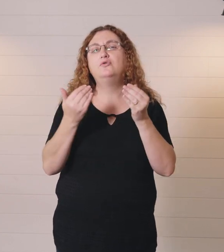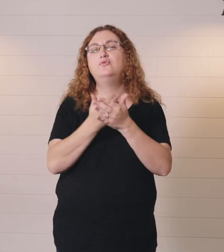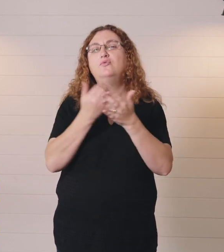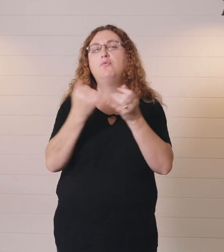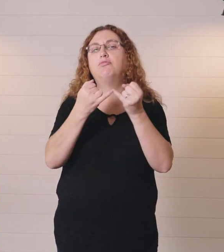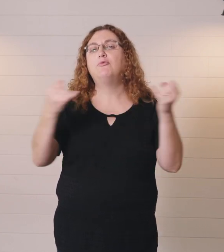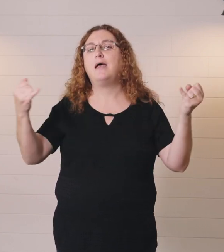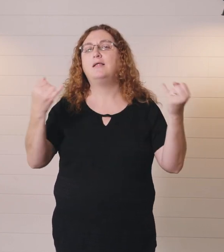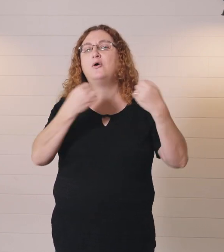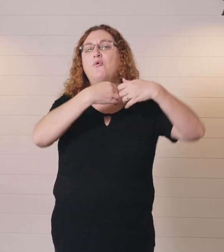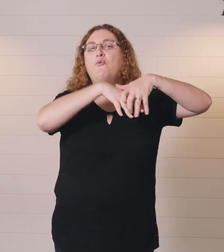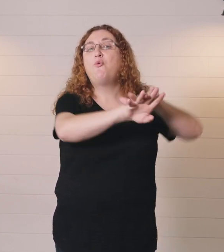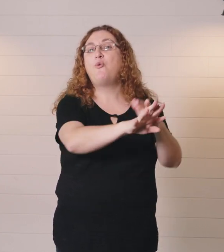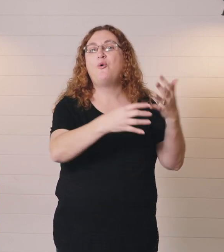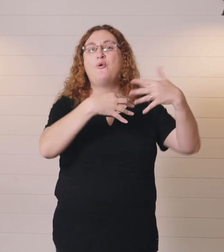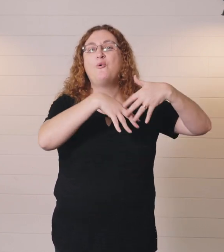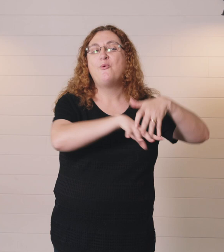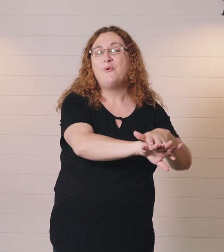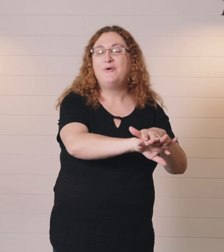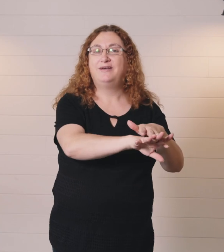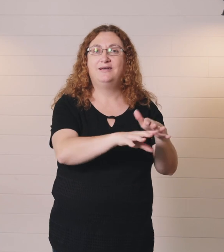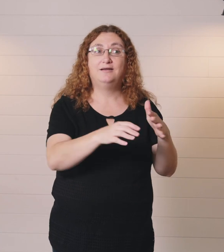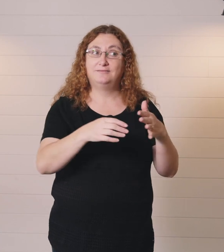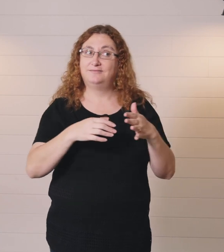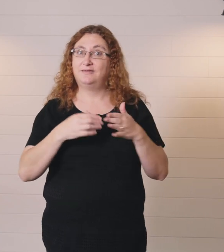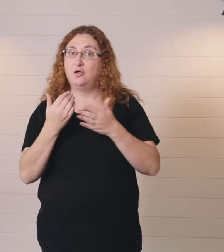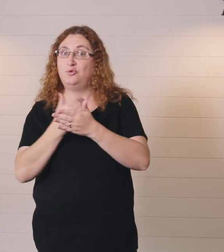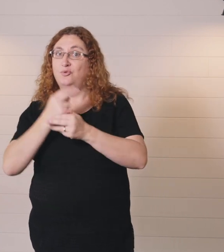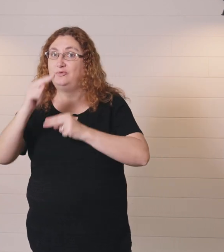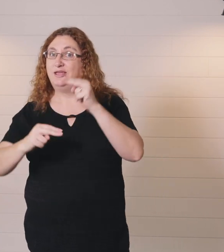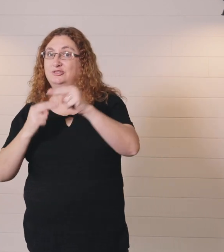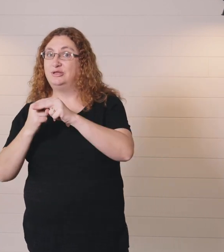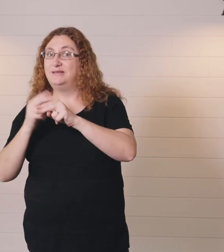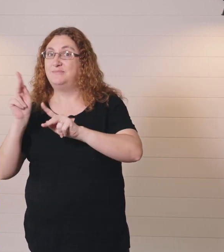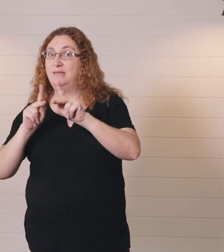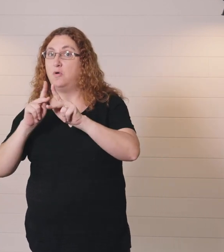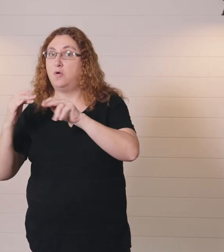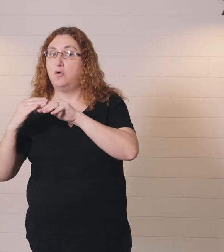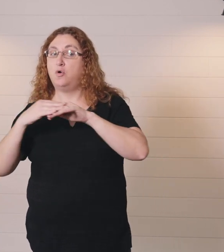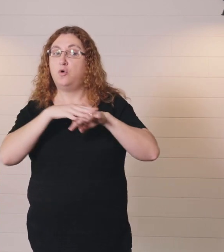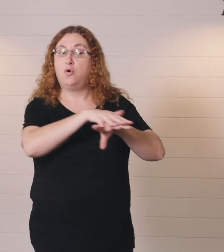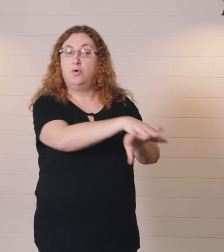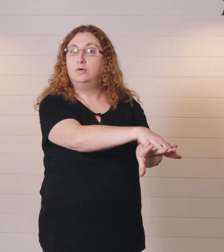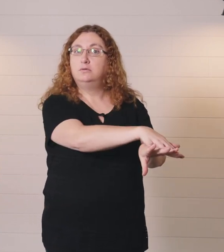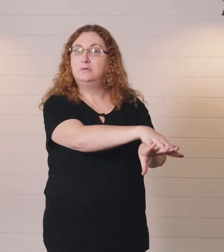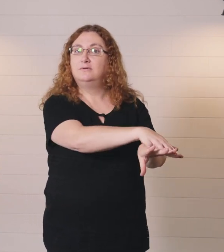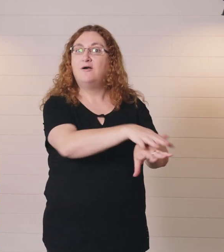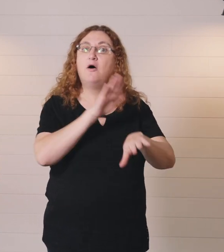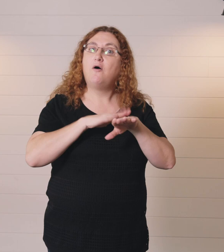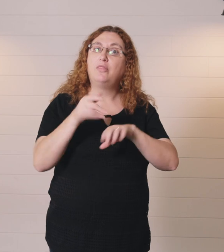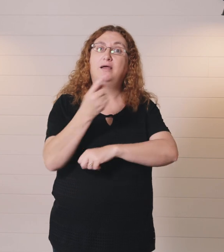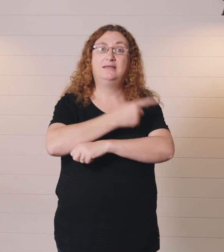thread, a new people group, a new ethnicity, a new nationality into the tapestry of history?